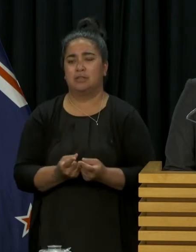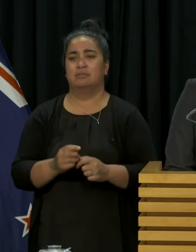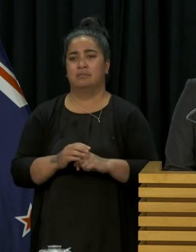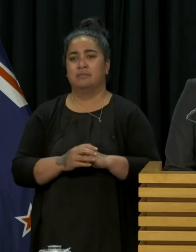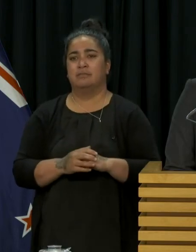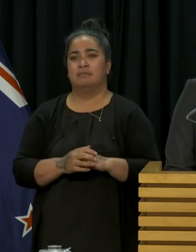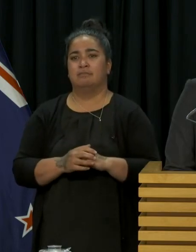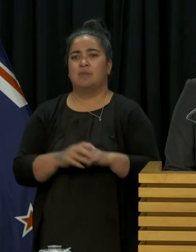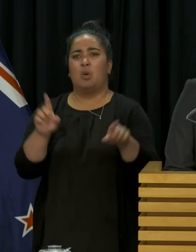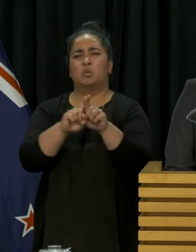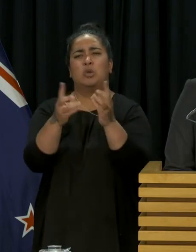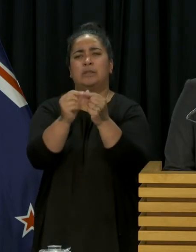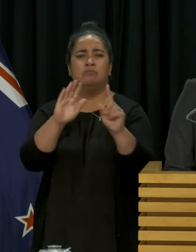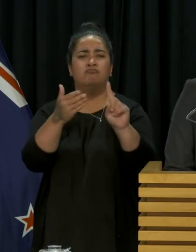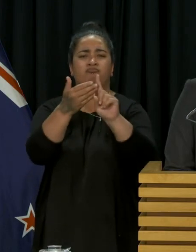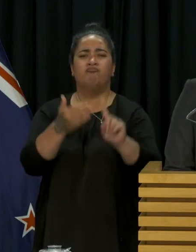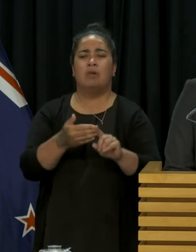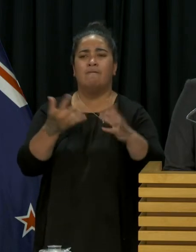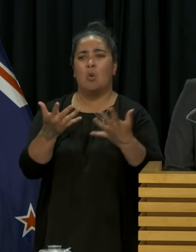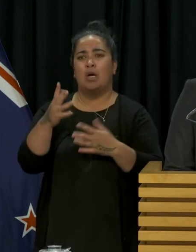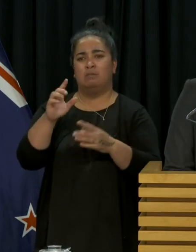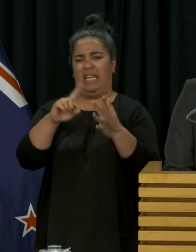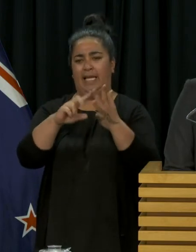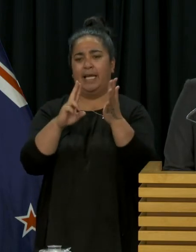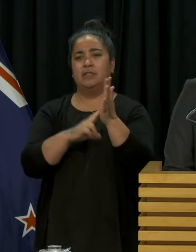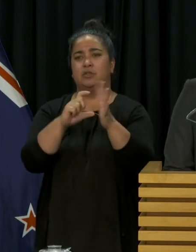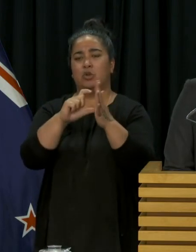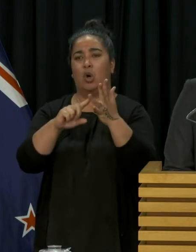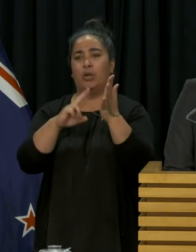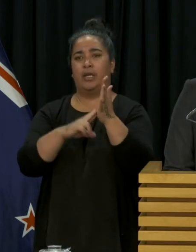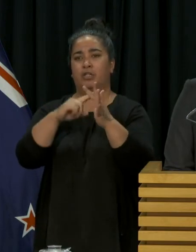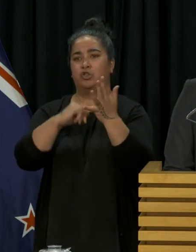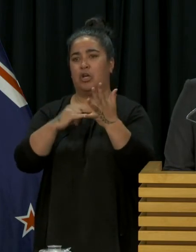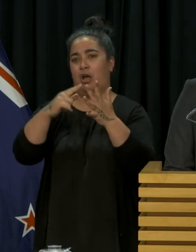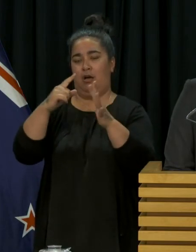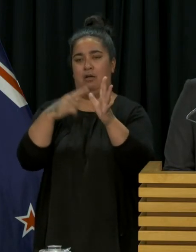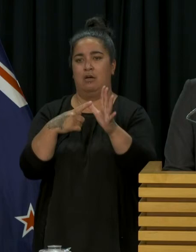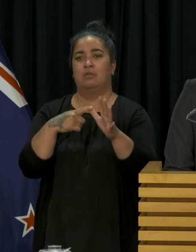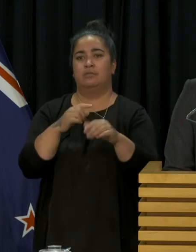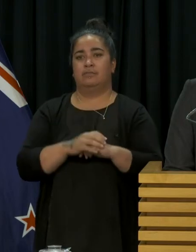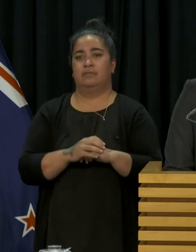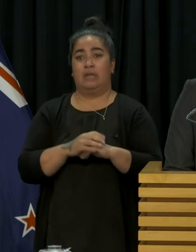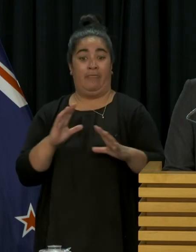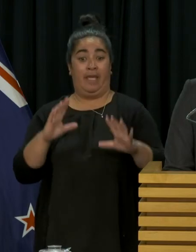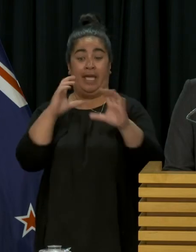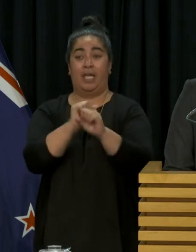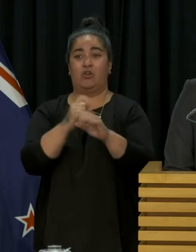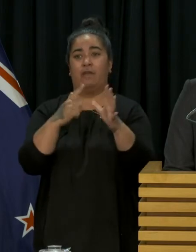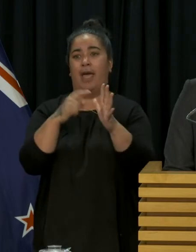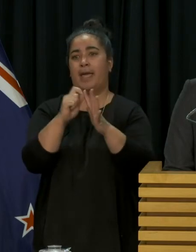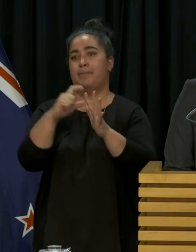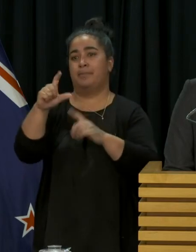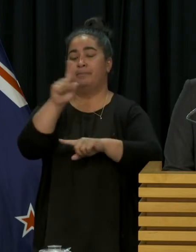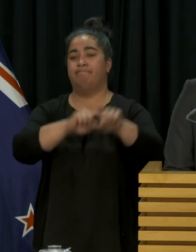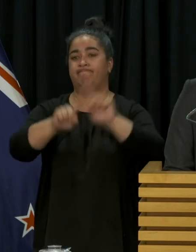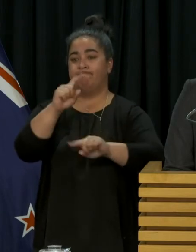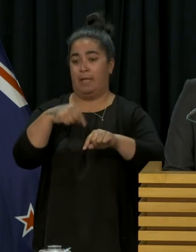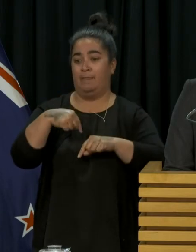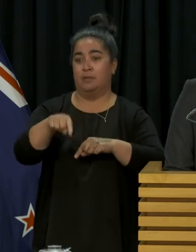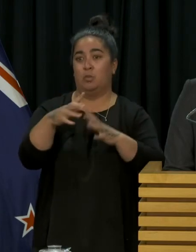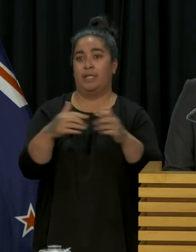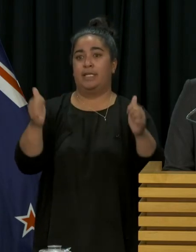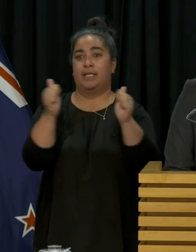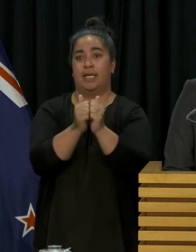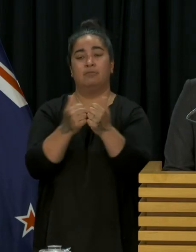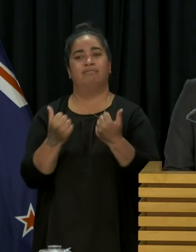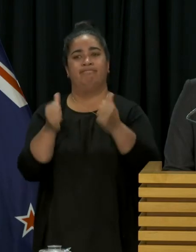particular to Indonesia. Following the conclusion of the APEC leaders meeting this weekend, New Zealand then becomes a host